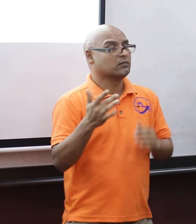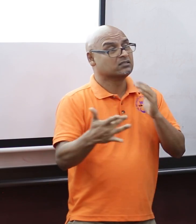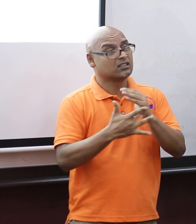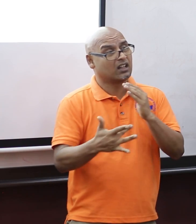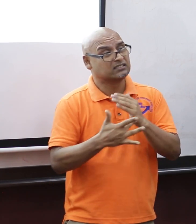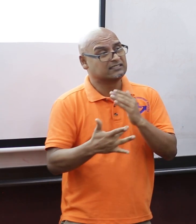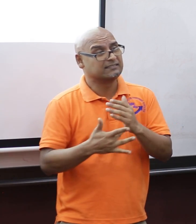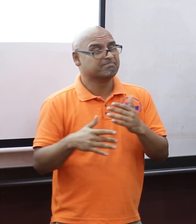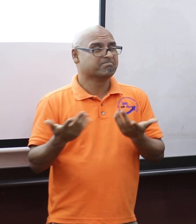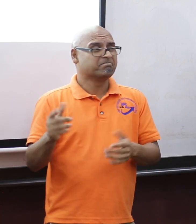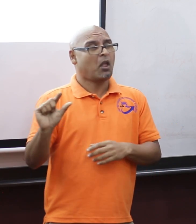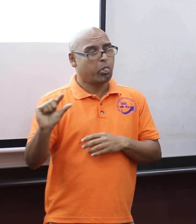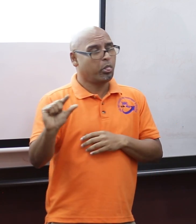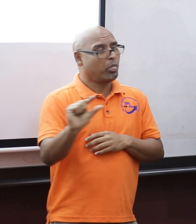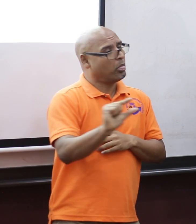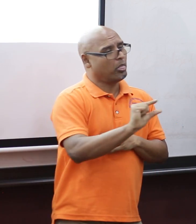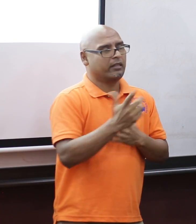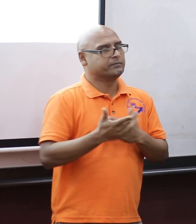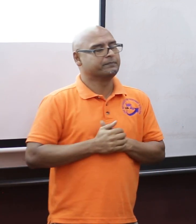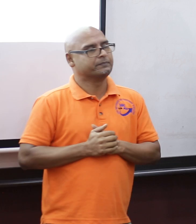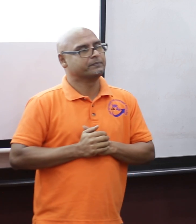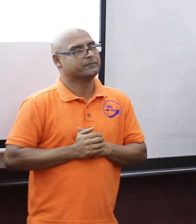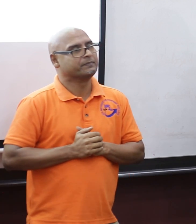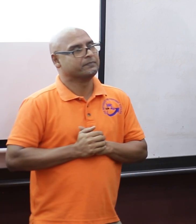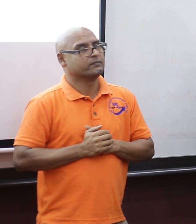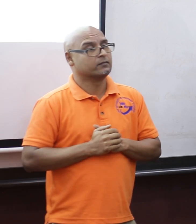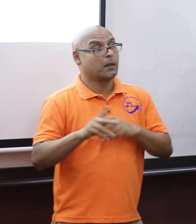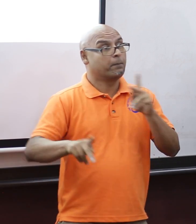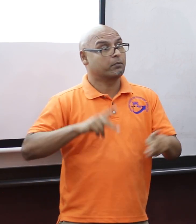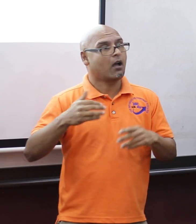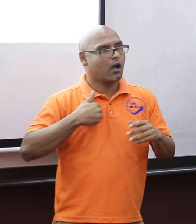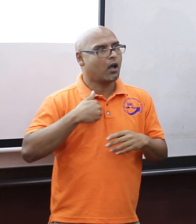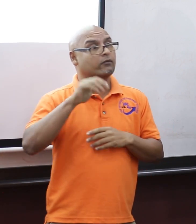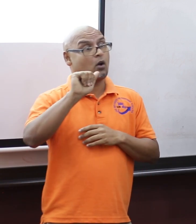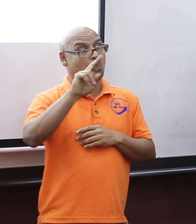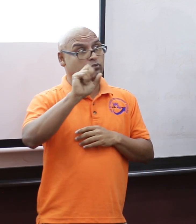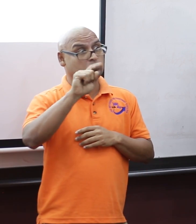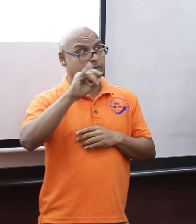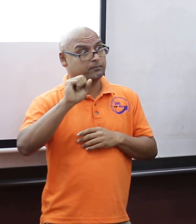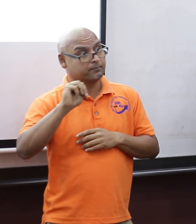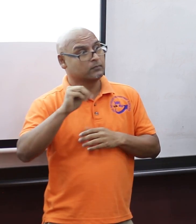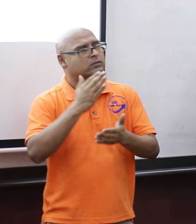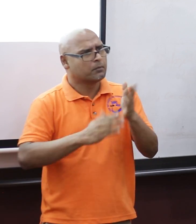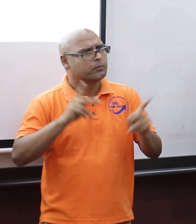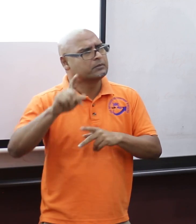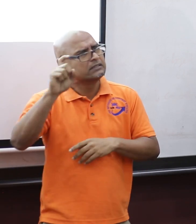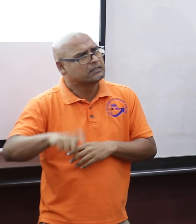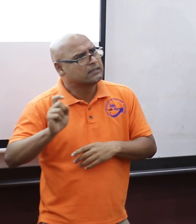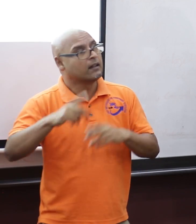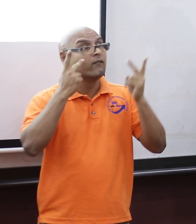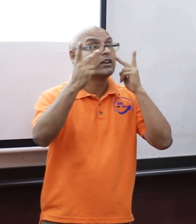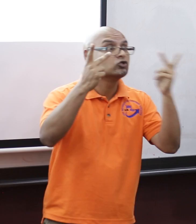teaching. Persons with autism and some other developmental disabilities require